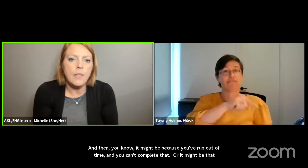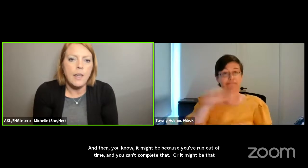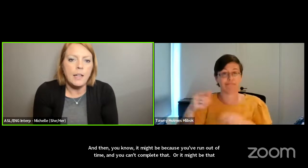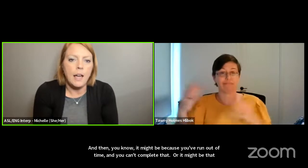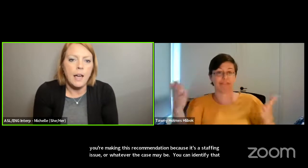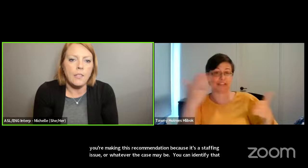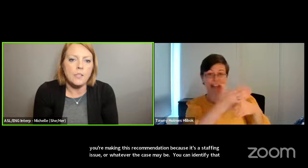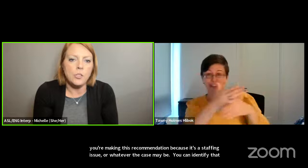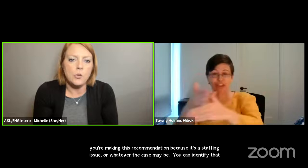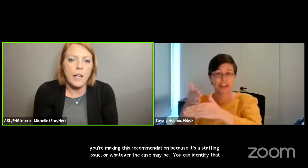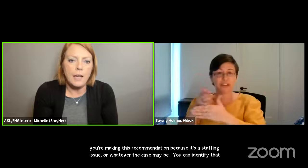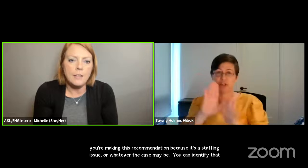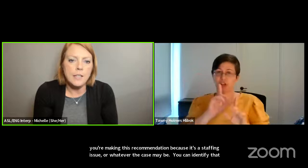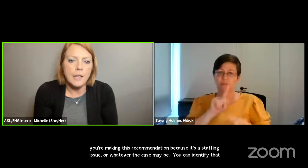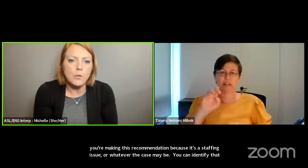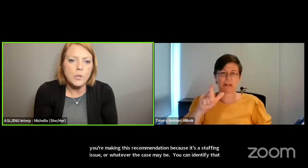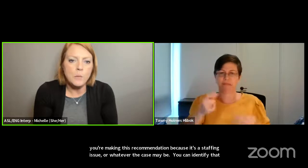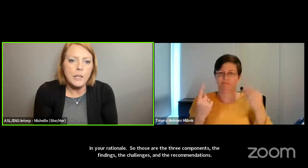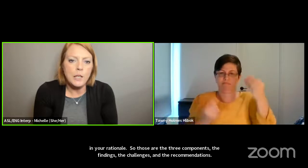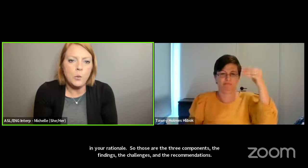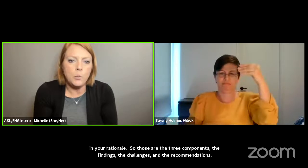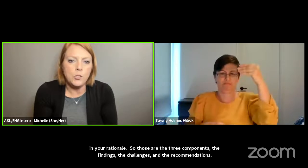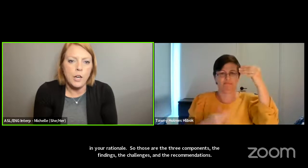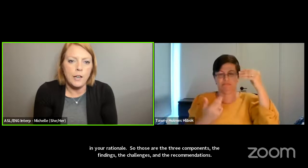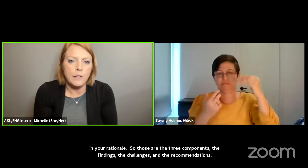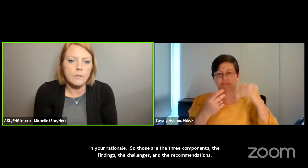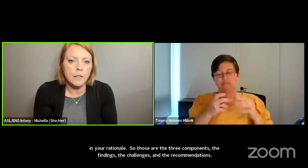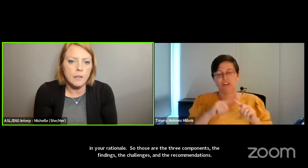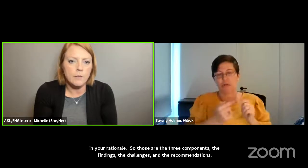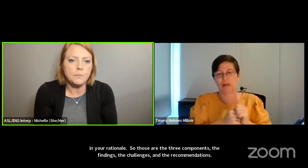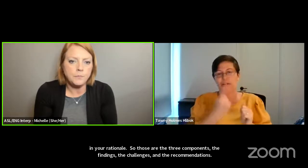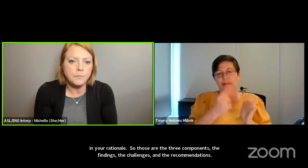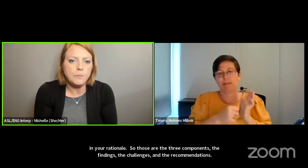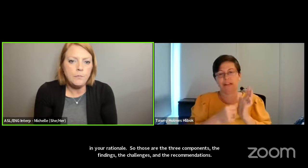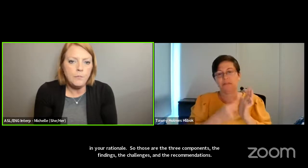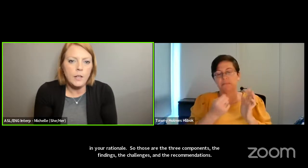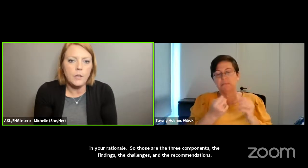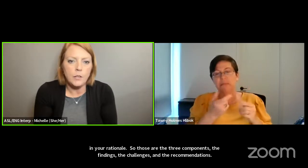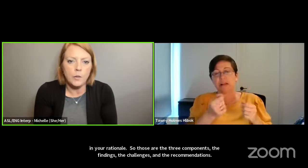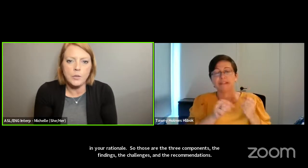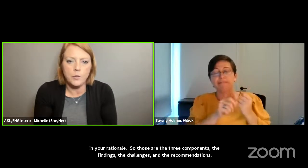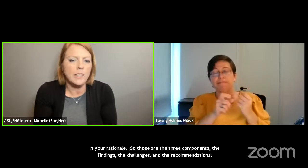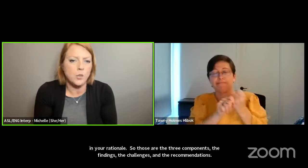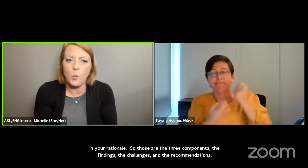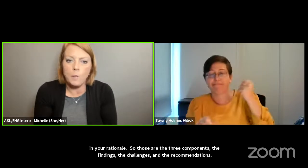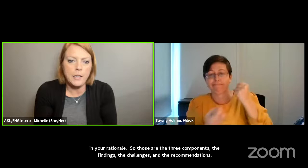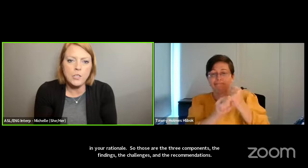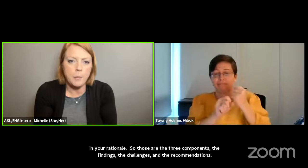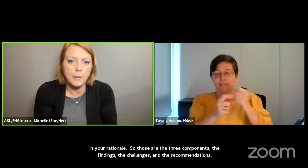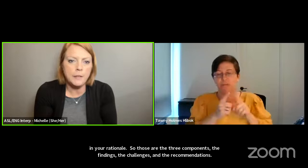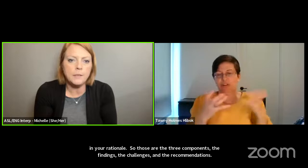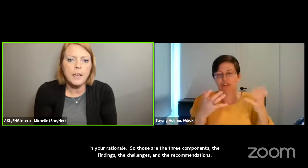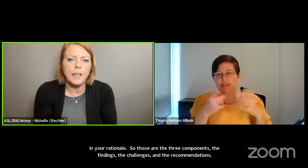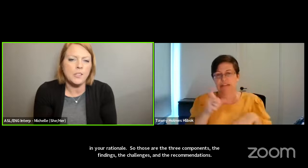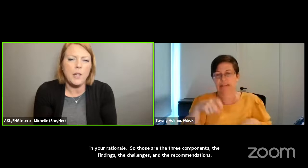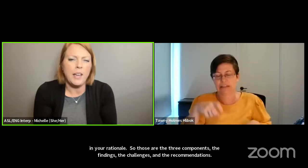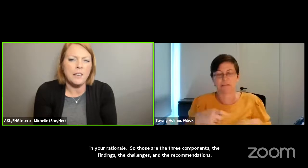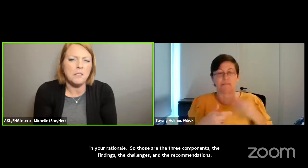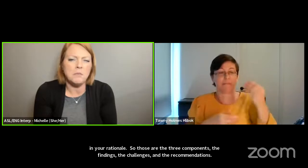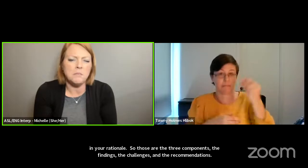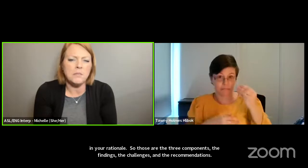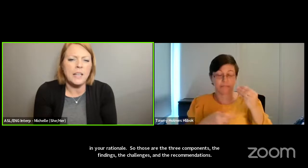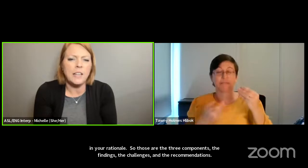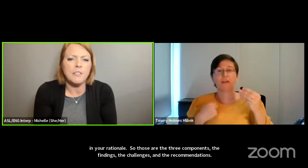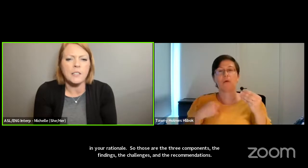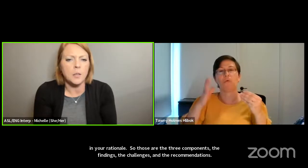committees, then at the June 8th task force meeting, we'll be sharing those. It's a 1-page template. It's